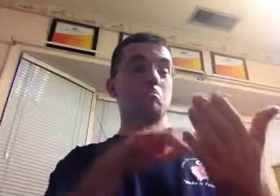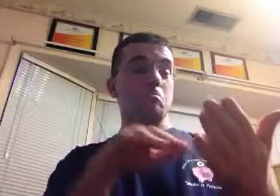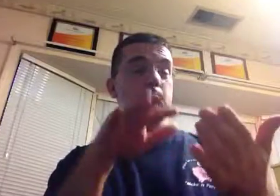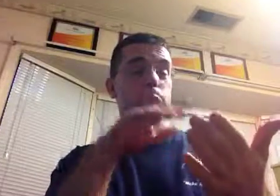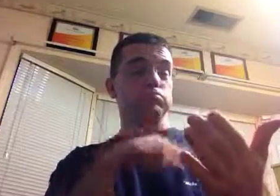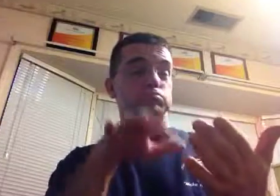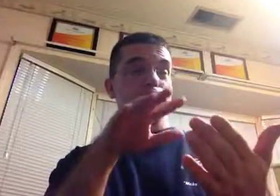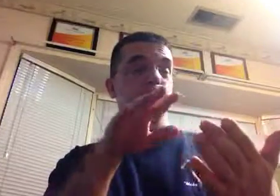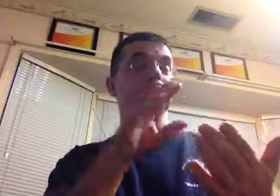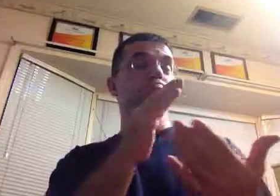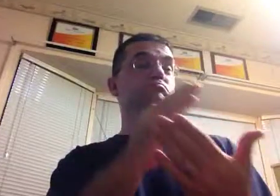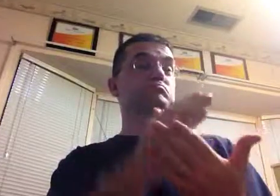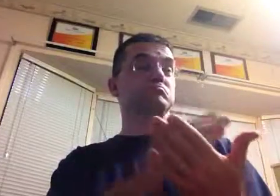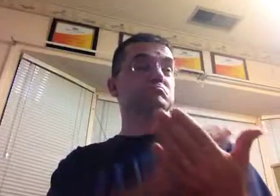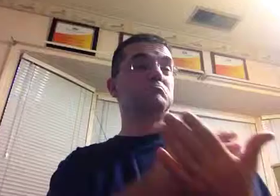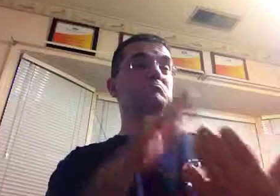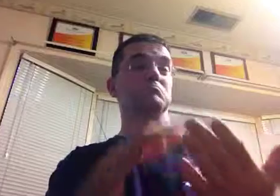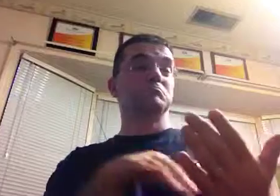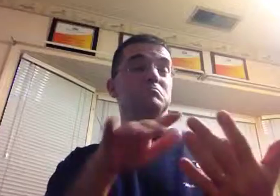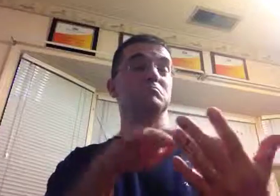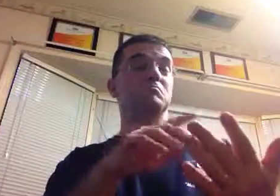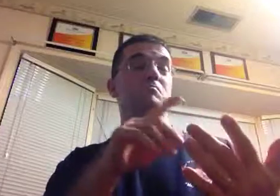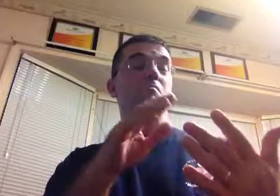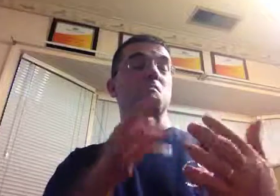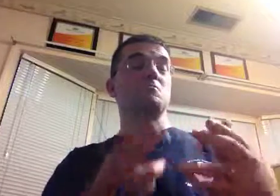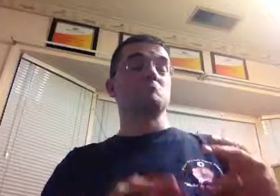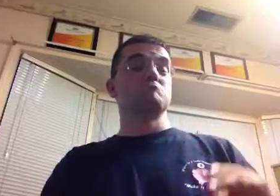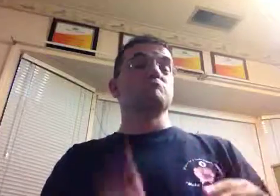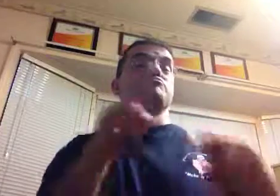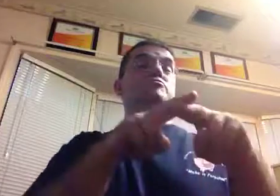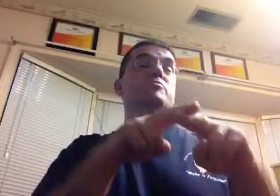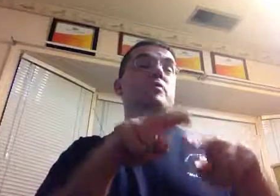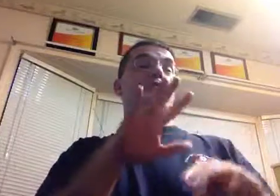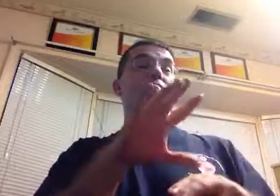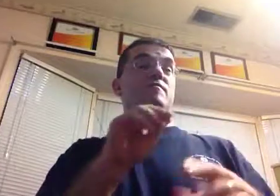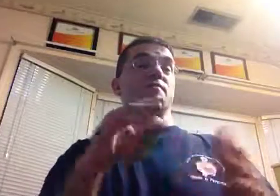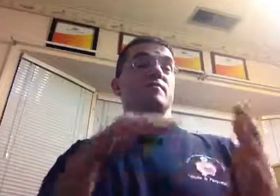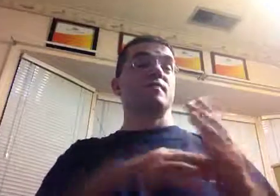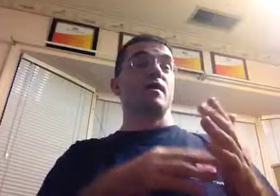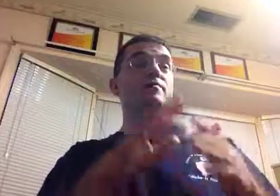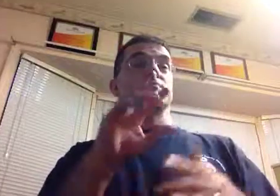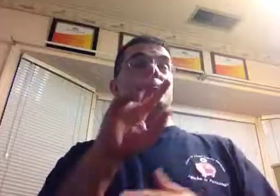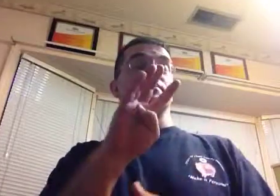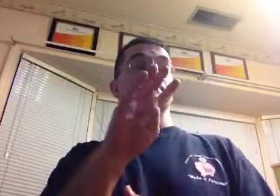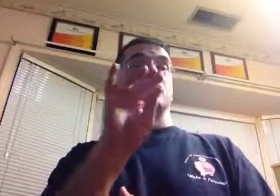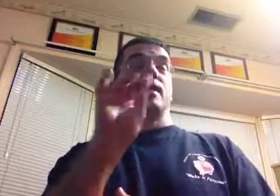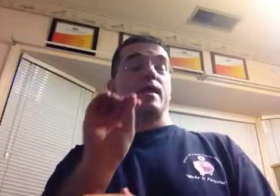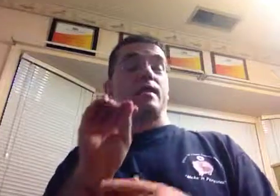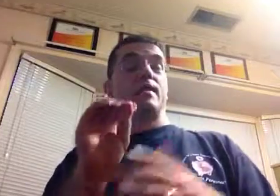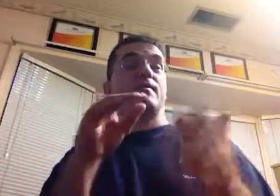to 50,000 or 80,000 over time. And that would change this whole picture